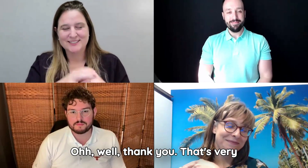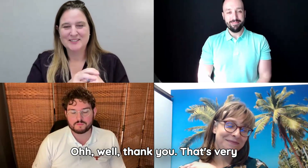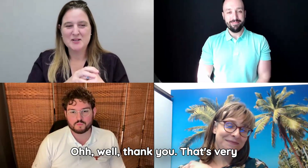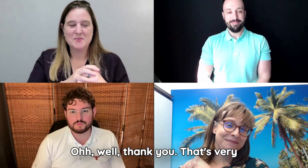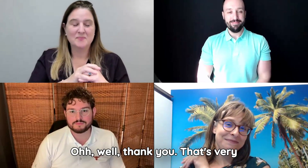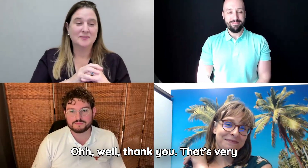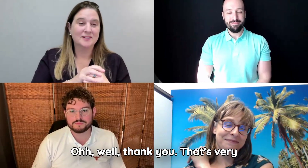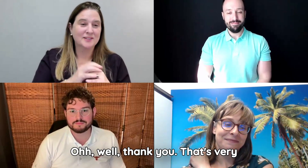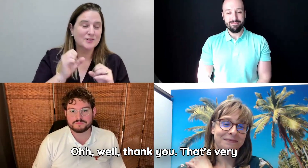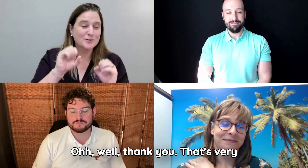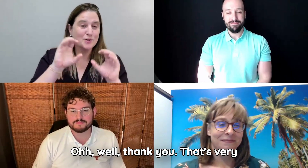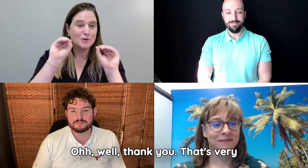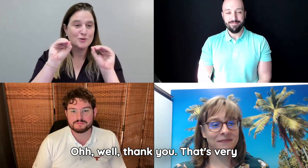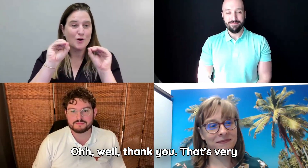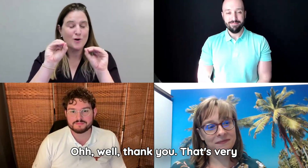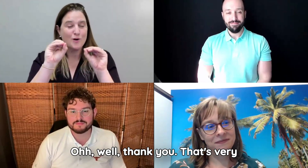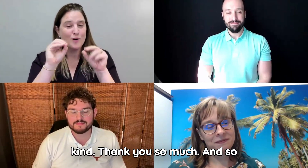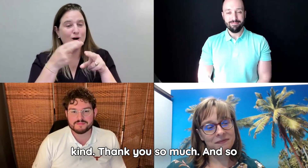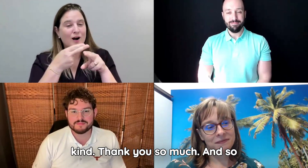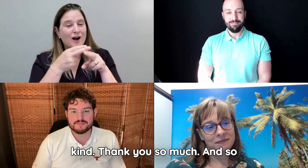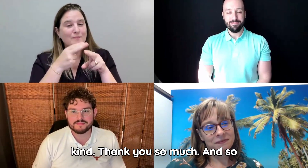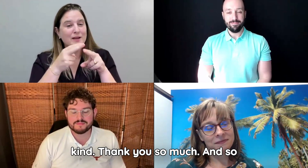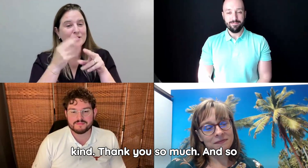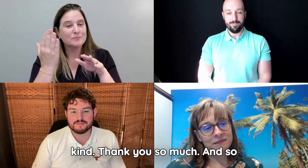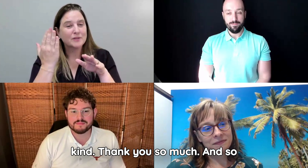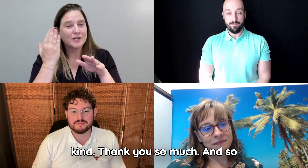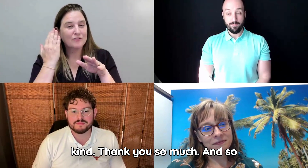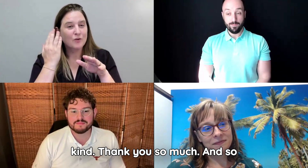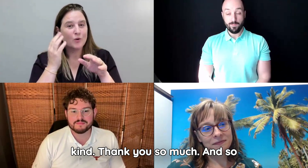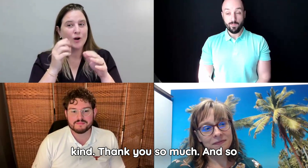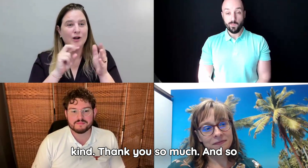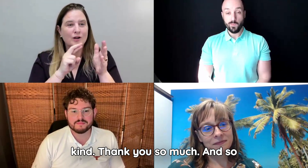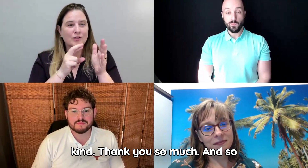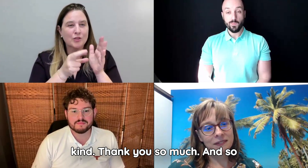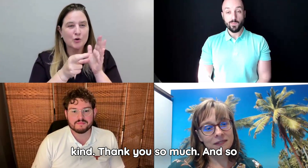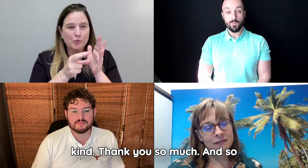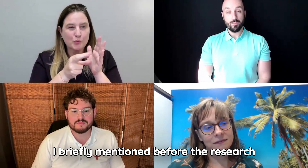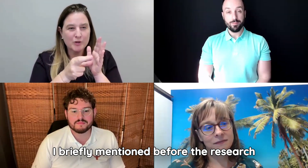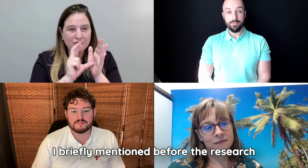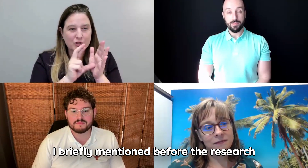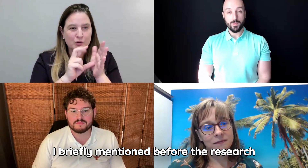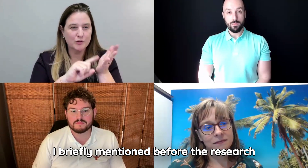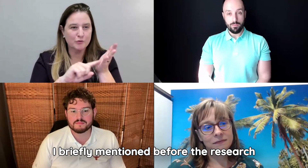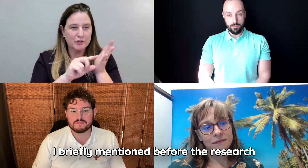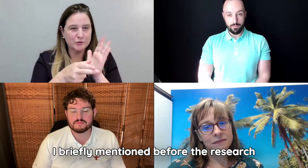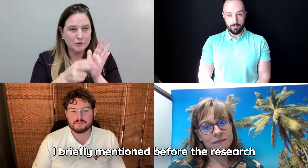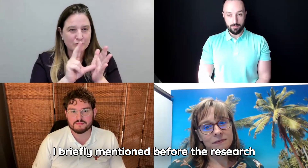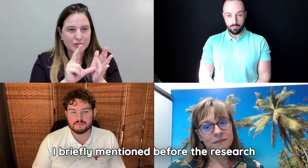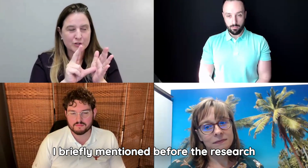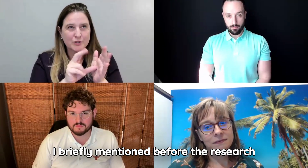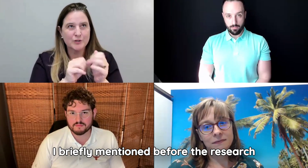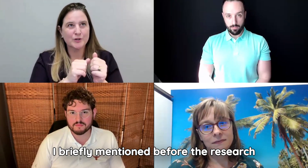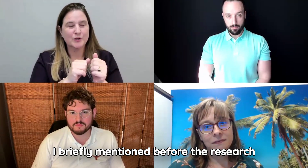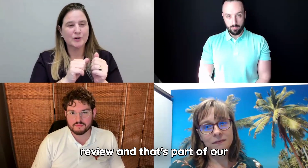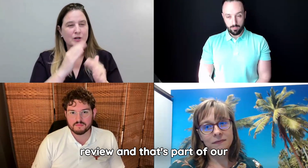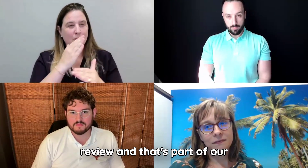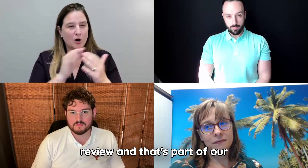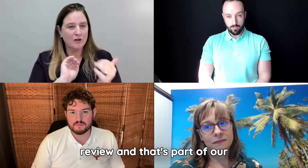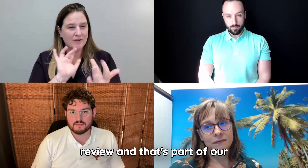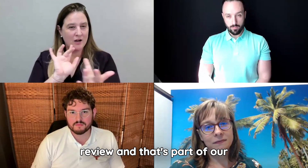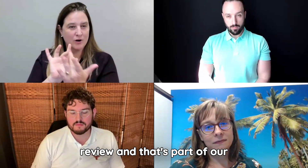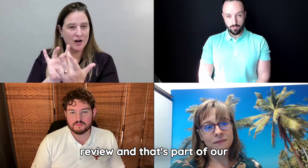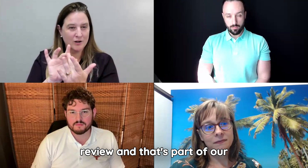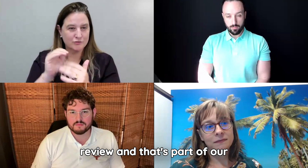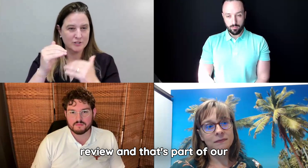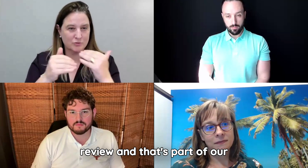Oh, well, thank you. That's very kind. Thank you so much. And so I briefly mentioned before the